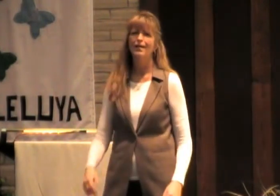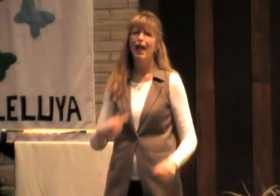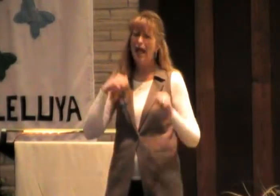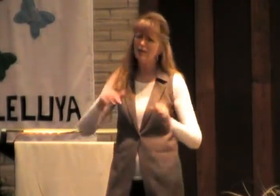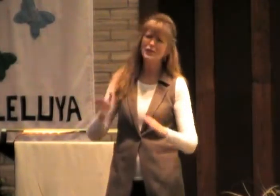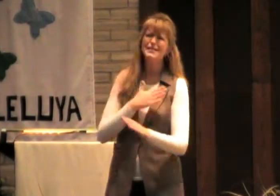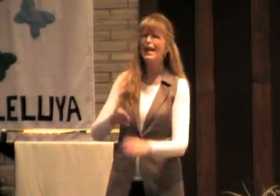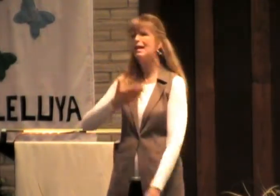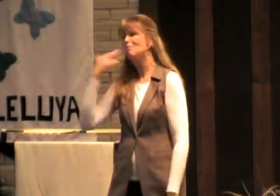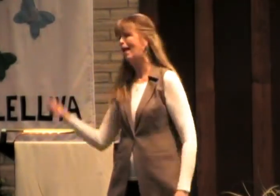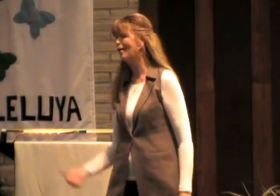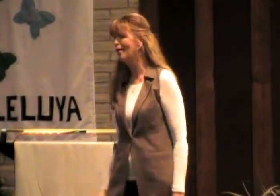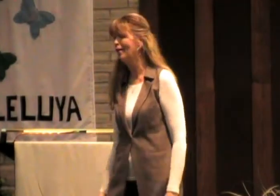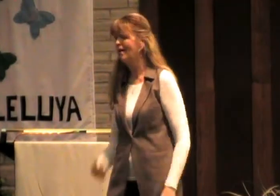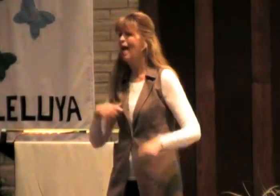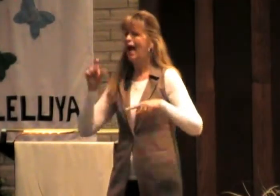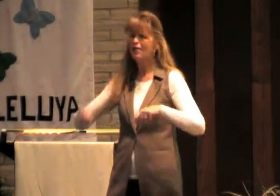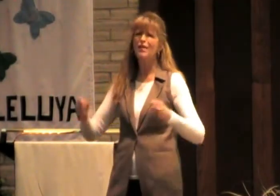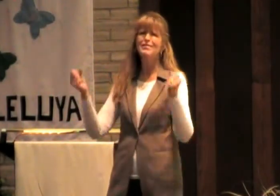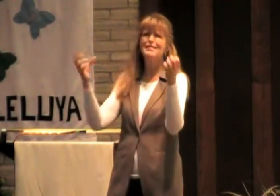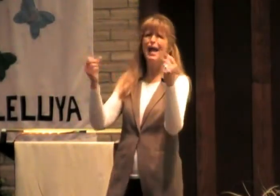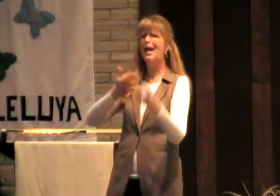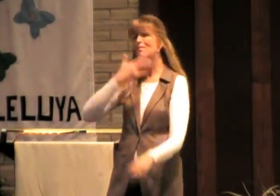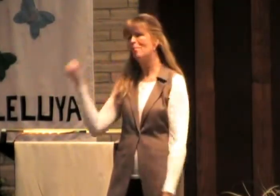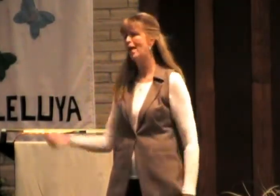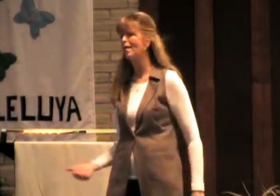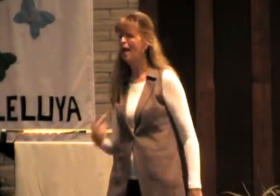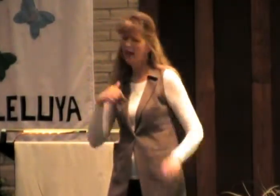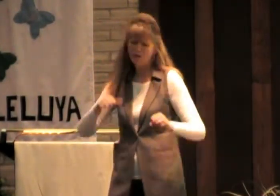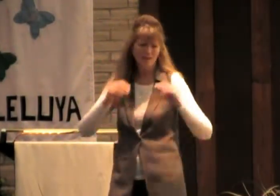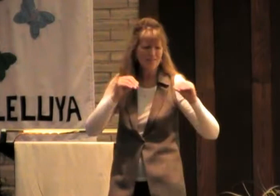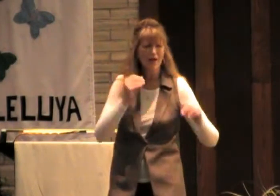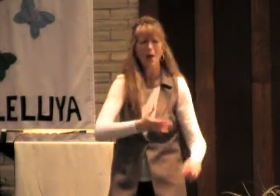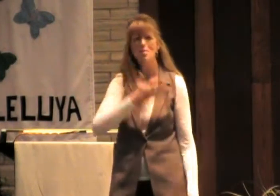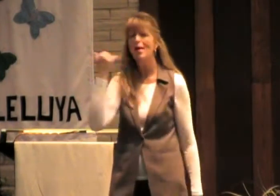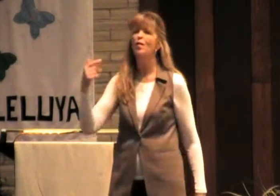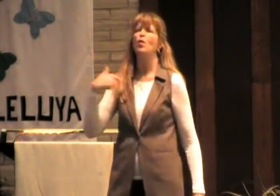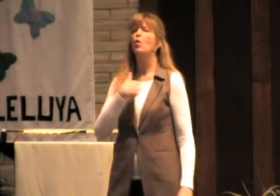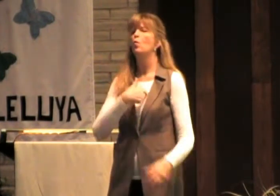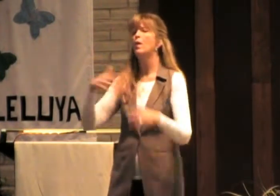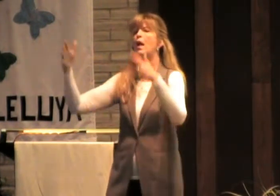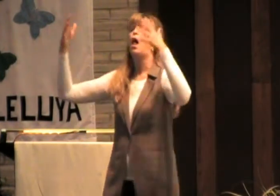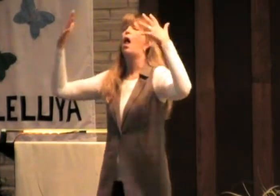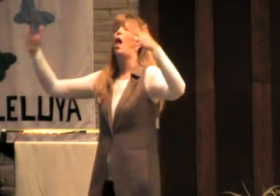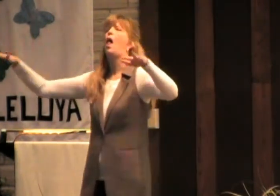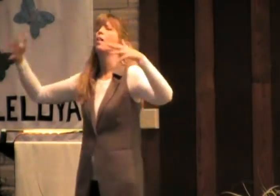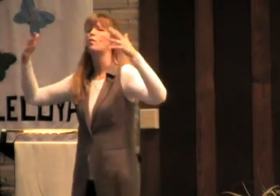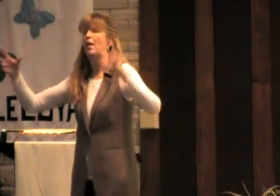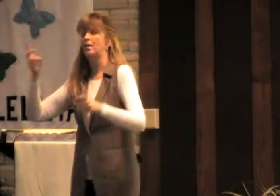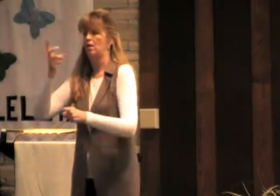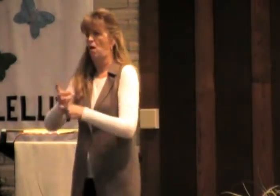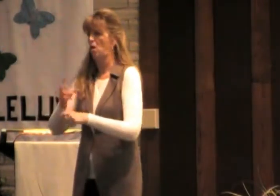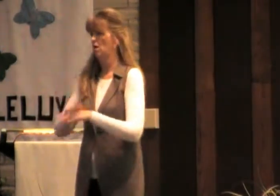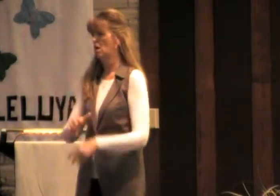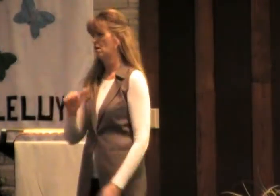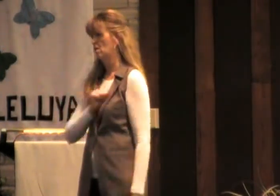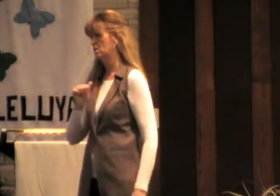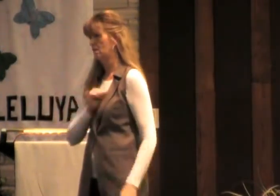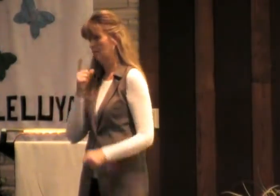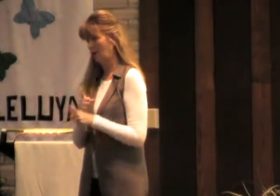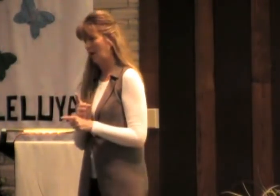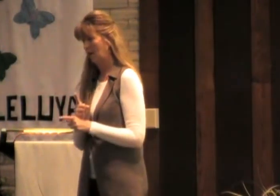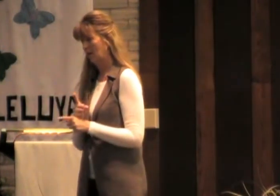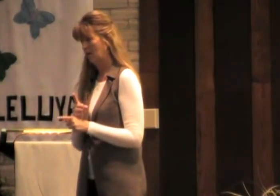did terrible," or "I could have sang better," or "I could have sung better," or "I could have taught better." We